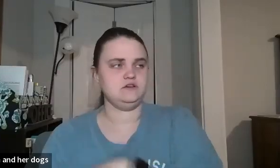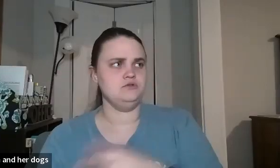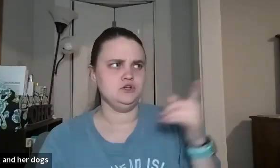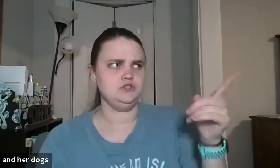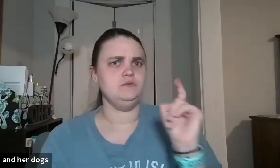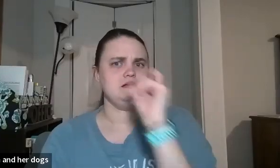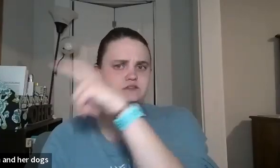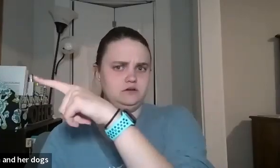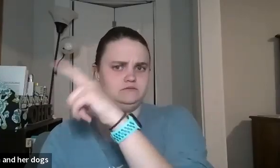So you ask her.